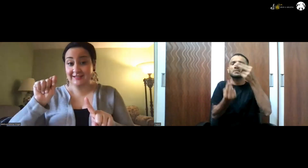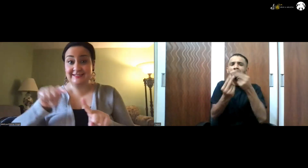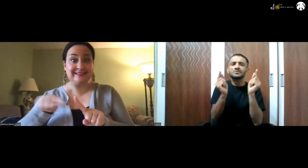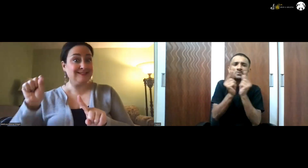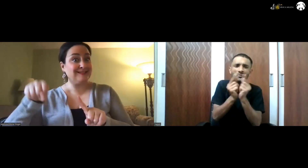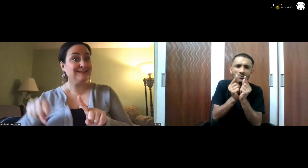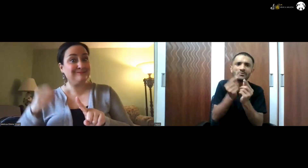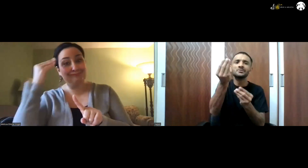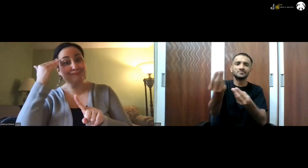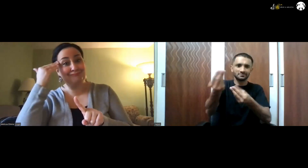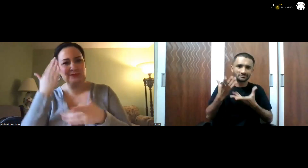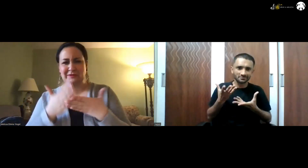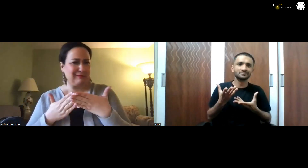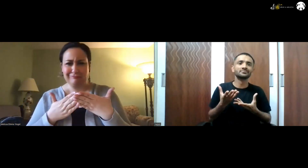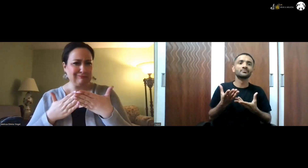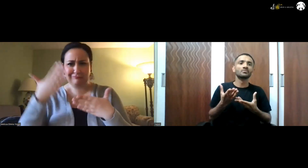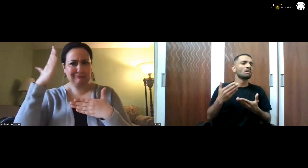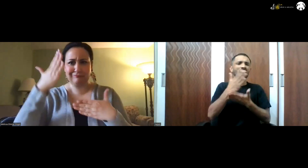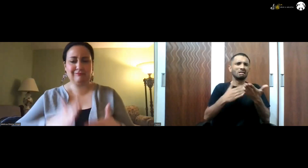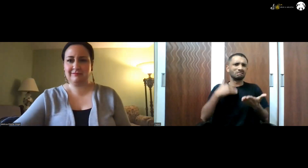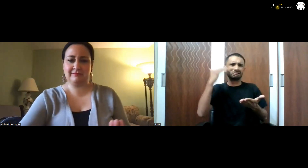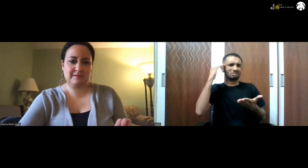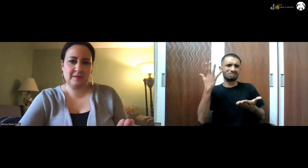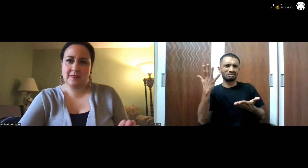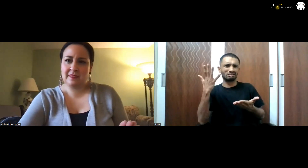So you can put it in the comments. Yes, if you know,